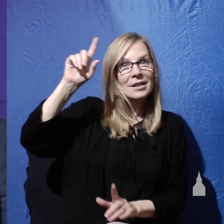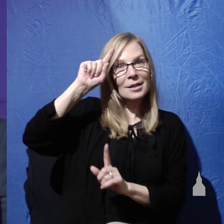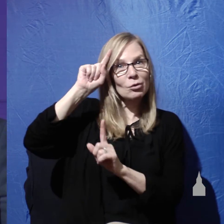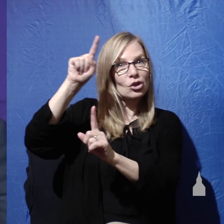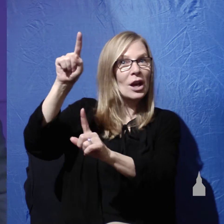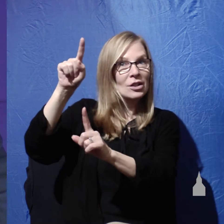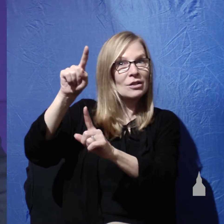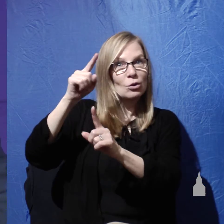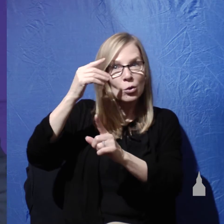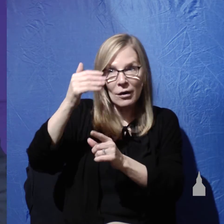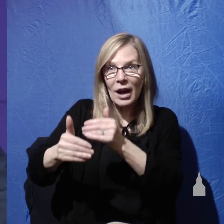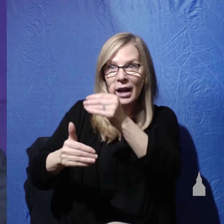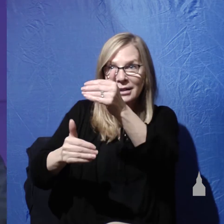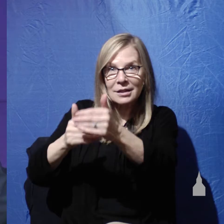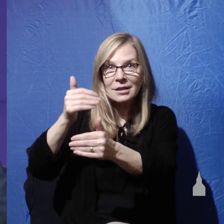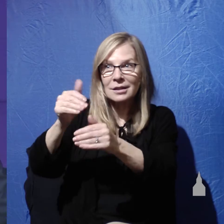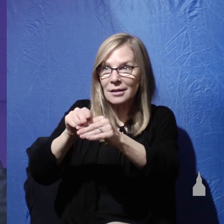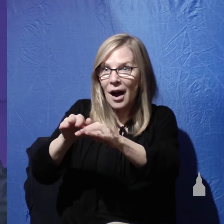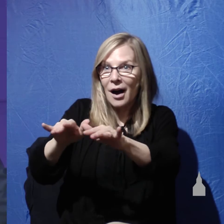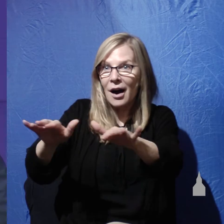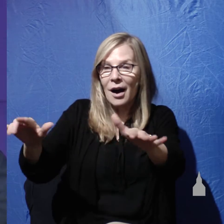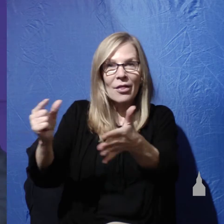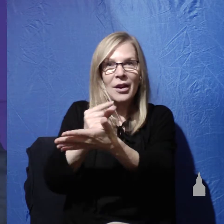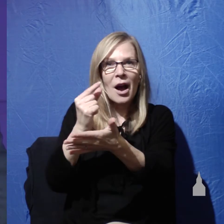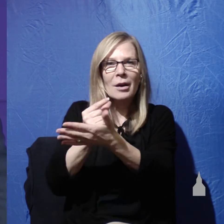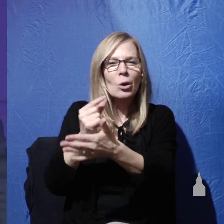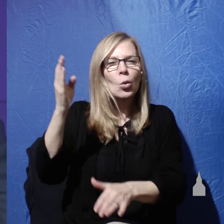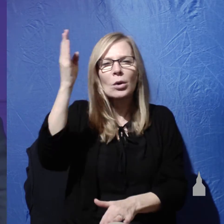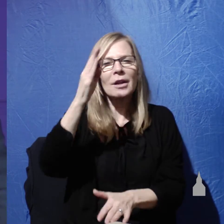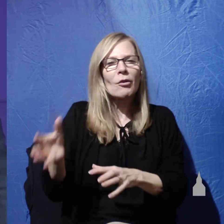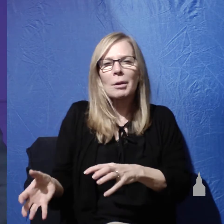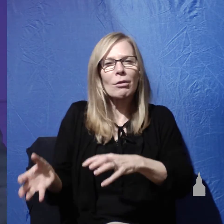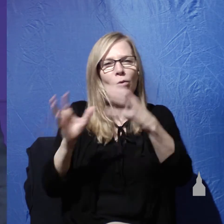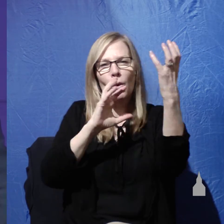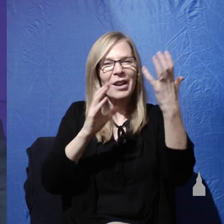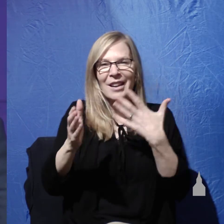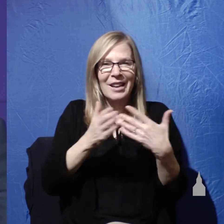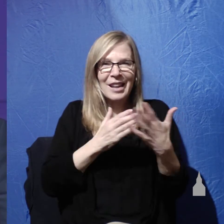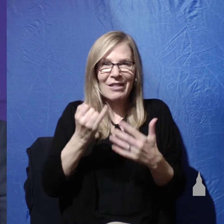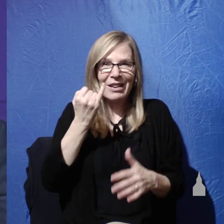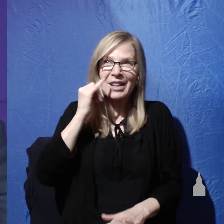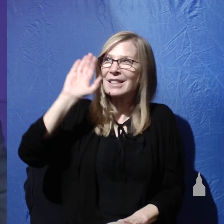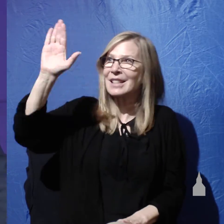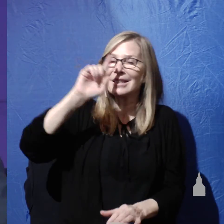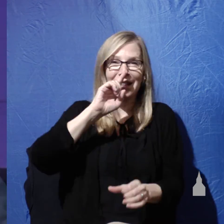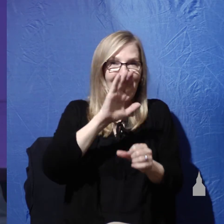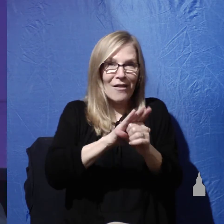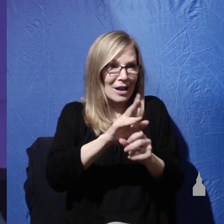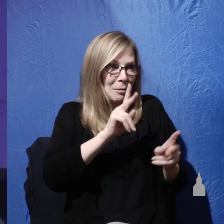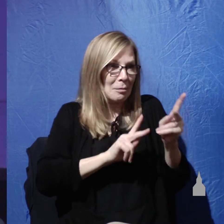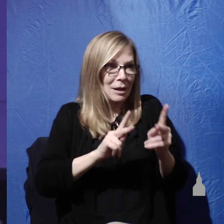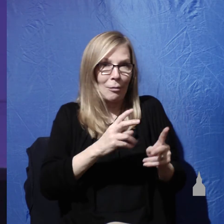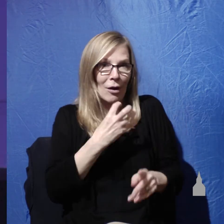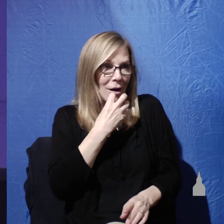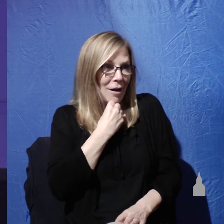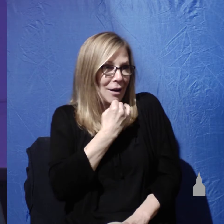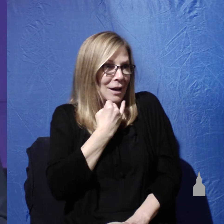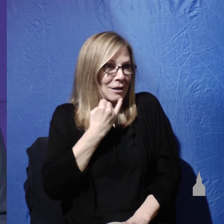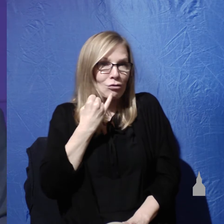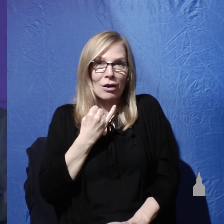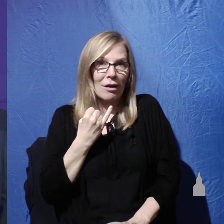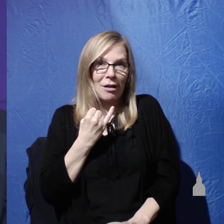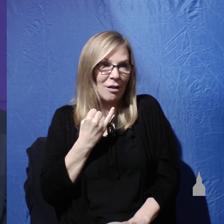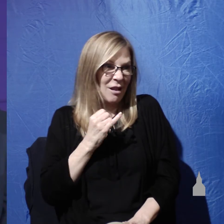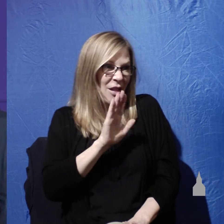in advancing the gospel will never be thwarted, not even by the hardened unbelief of his covenant people, Israel, because his plan